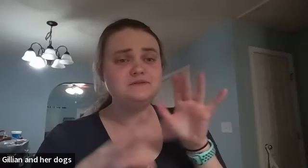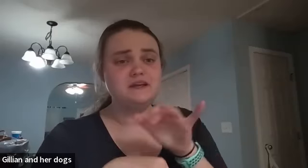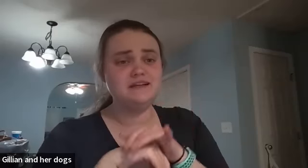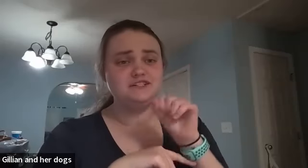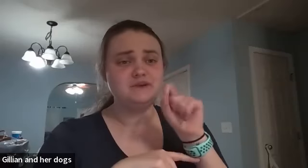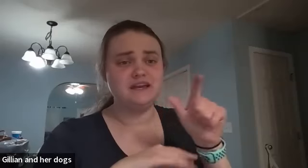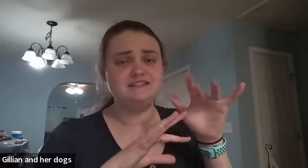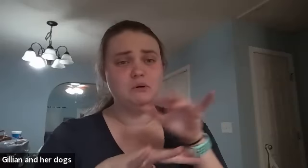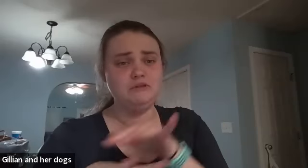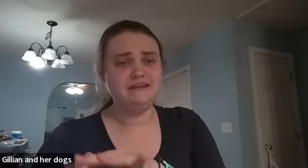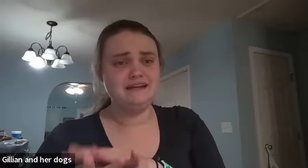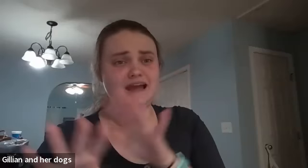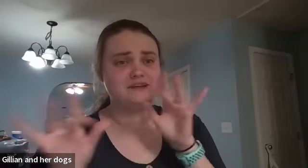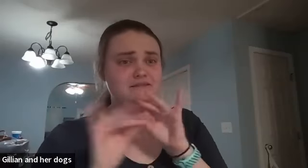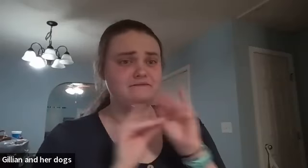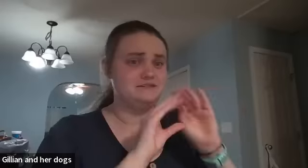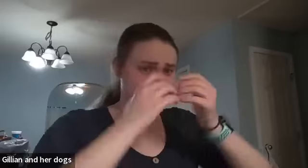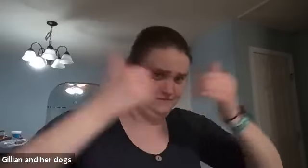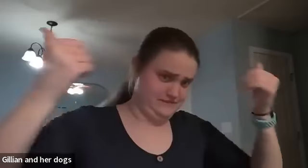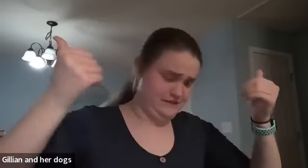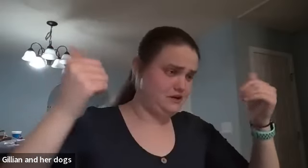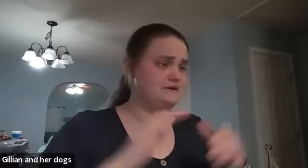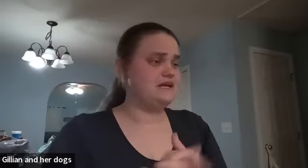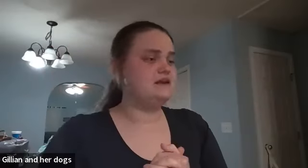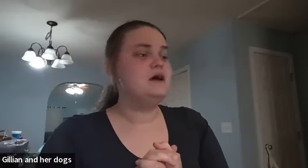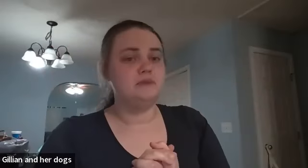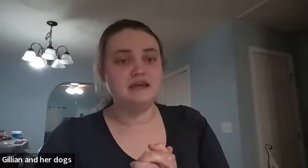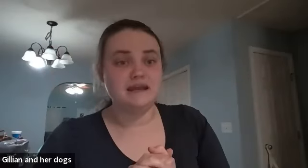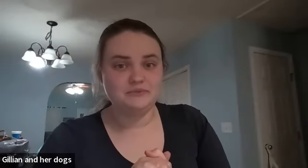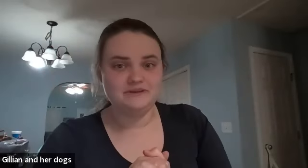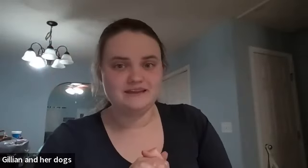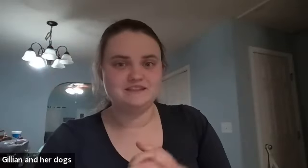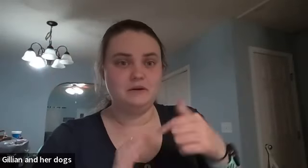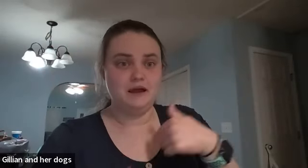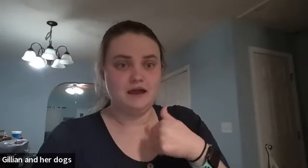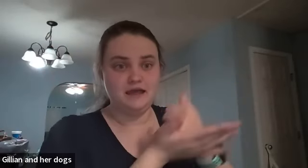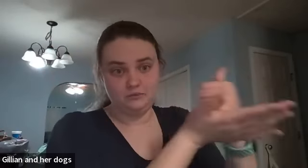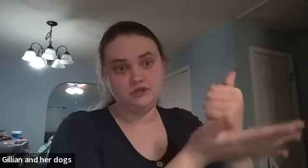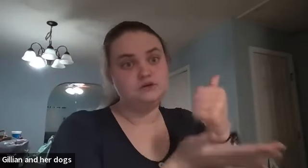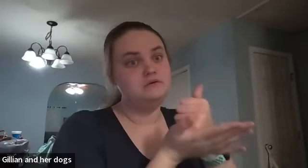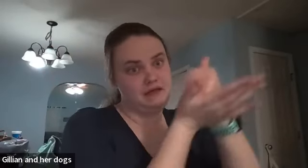my English and my ASL will blend and I have to kind of fix it, separate them again. But can I help you? Yes. So I help you, help.